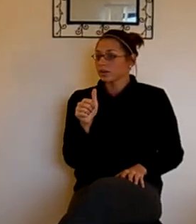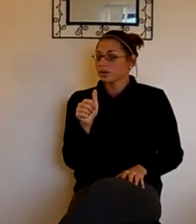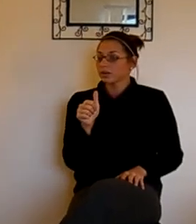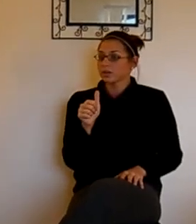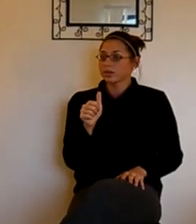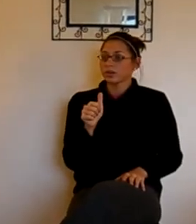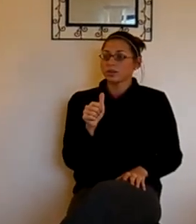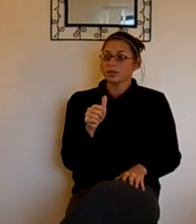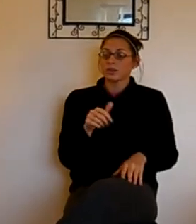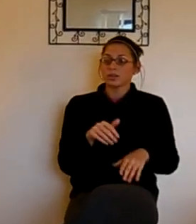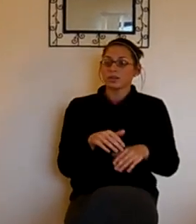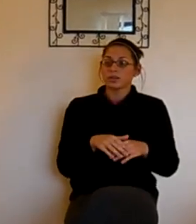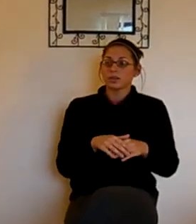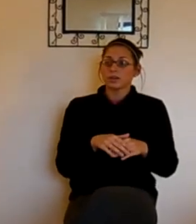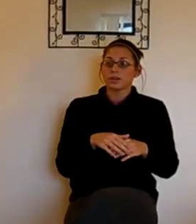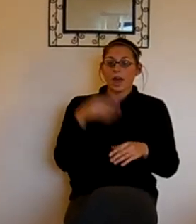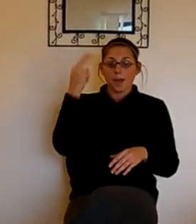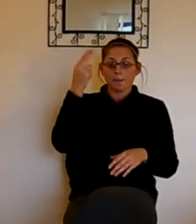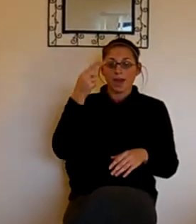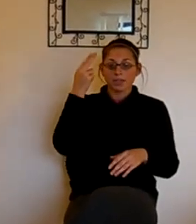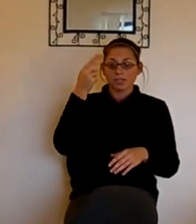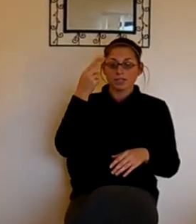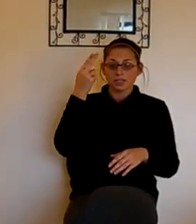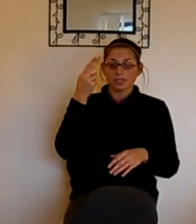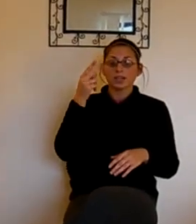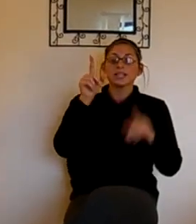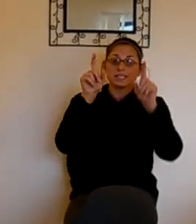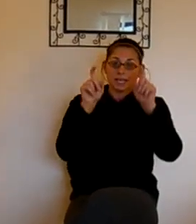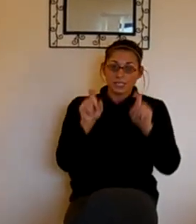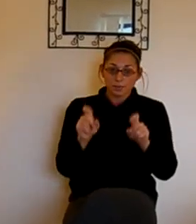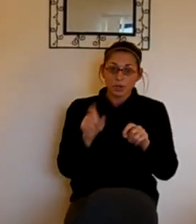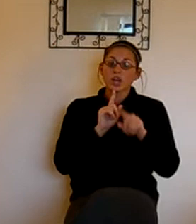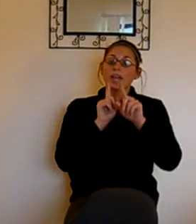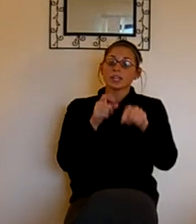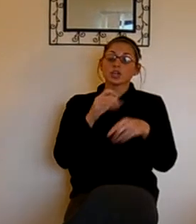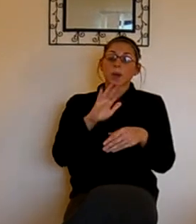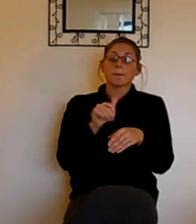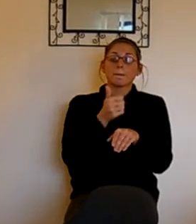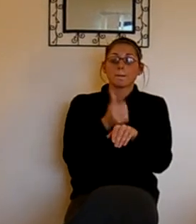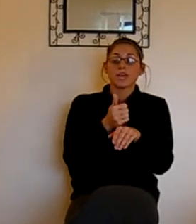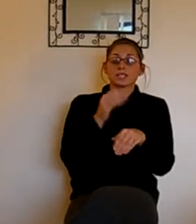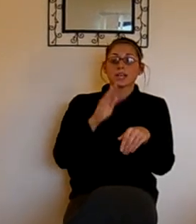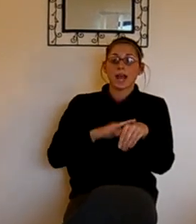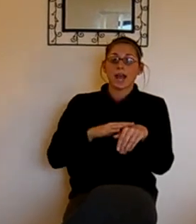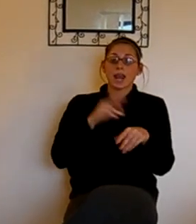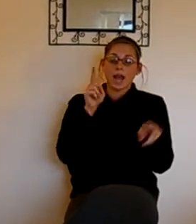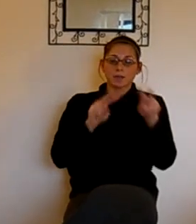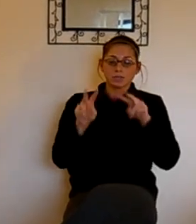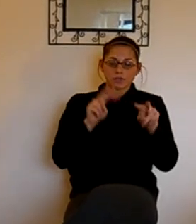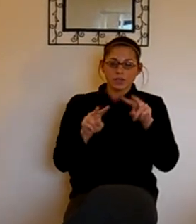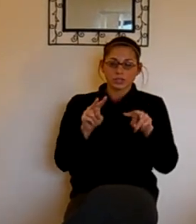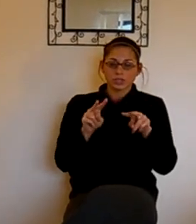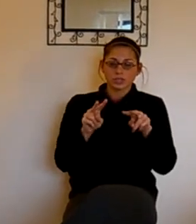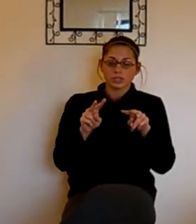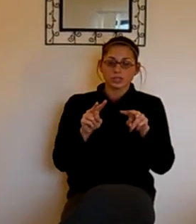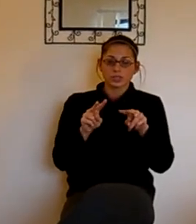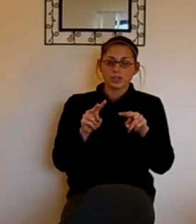Okay, so a hypothesis in general is a testable answer based on your observations. So our hypothesis, in